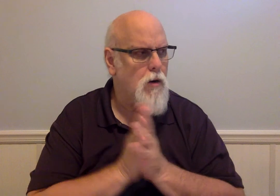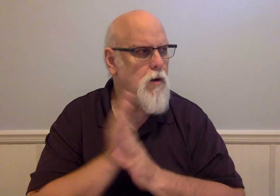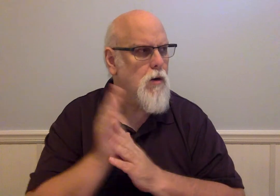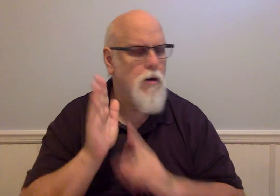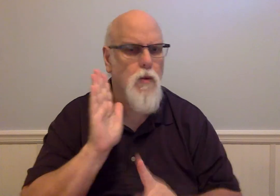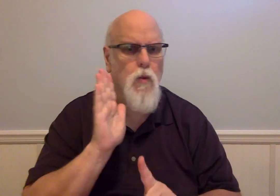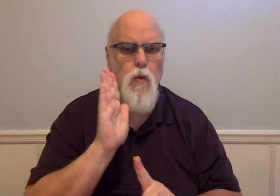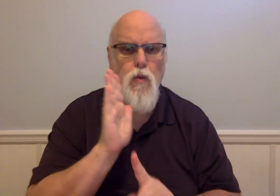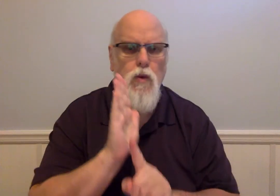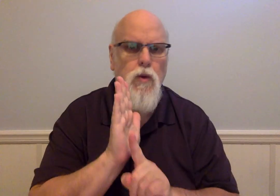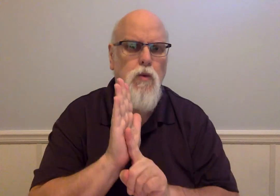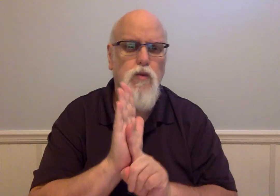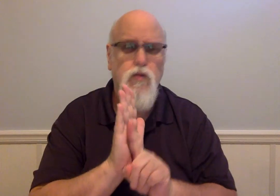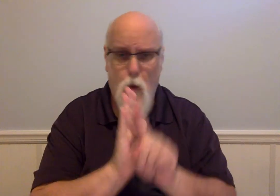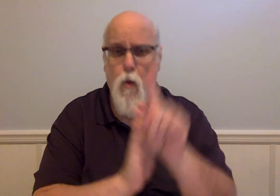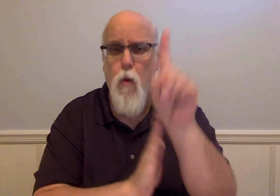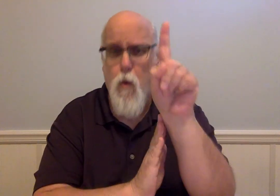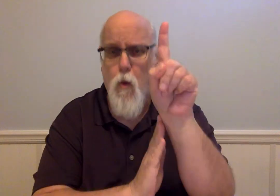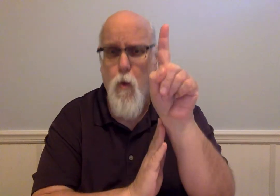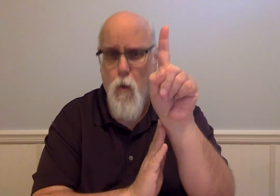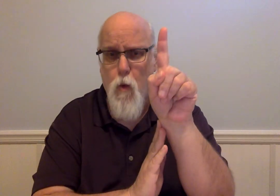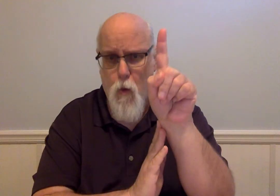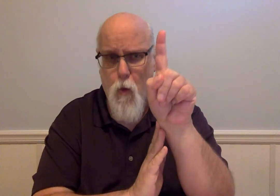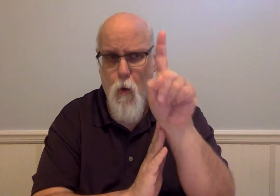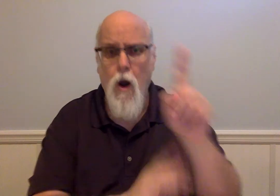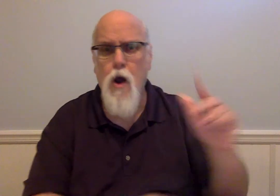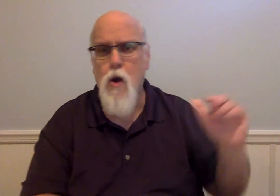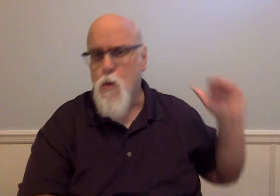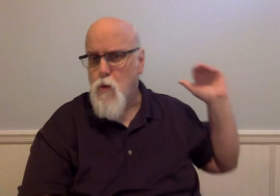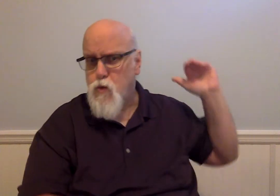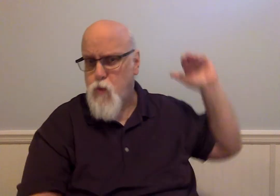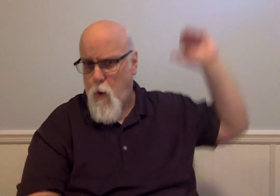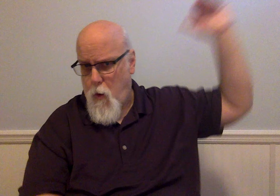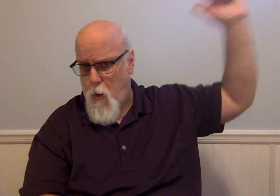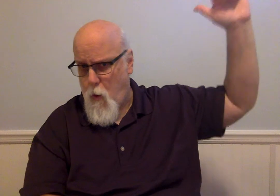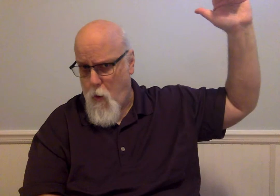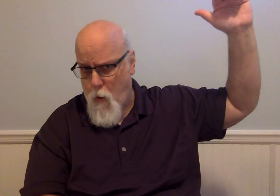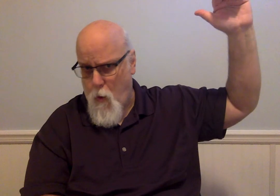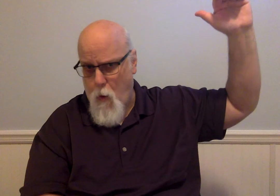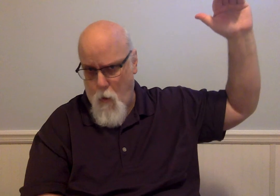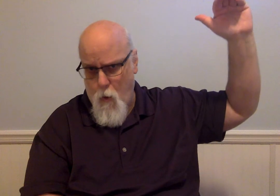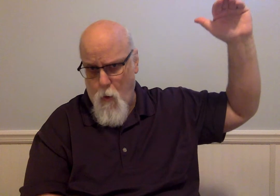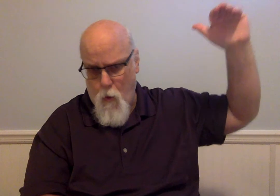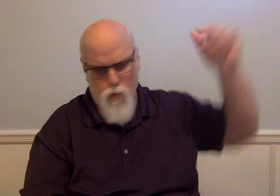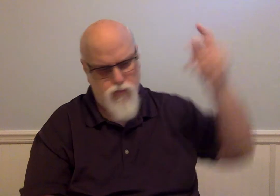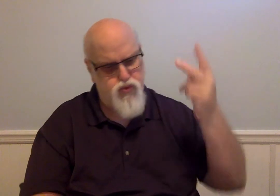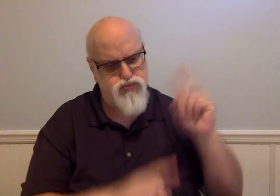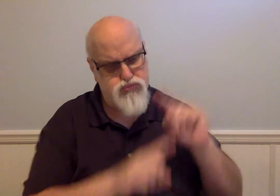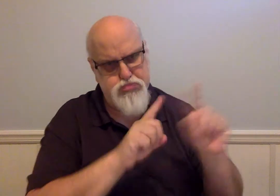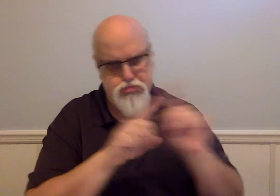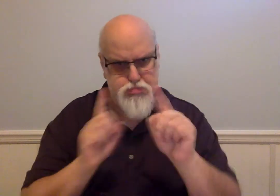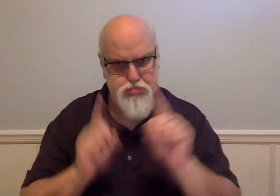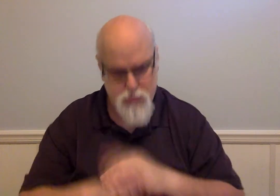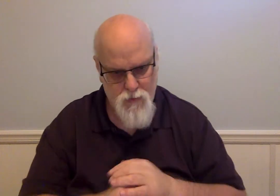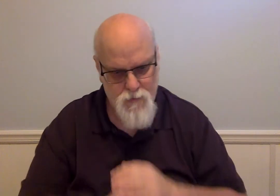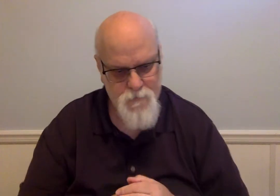and then your D hand goes up to the top. So tall for a person, tall for a building.